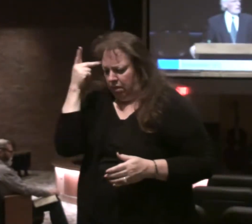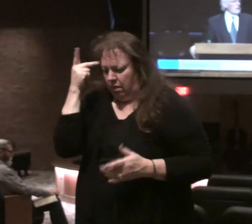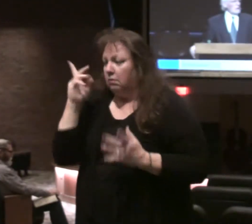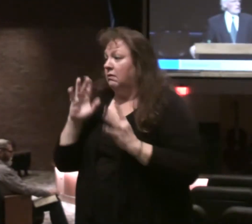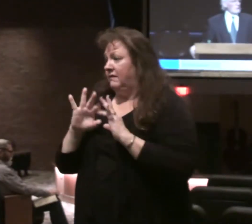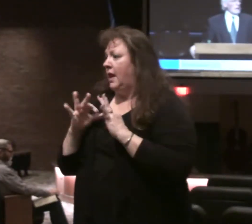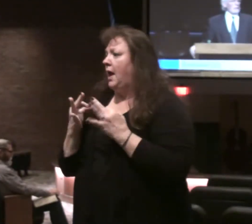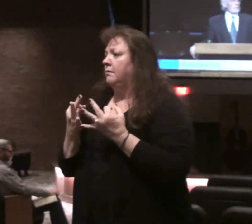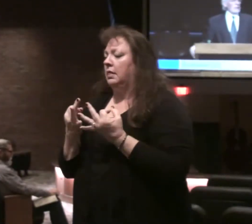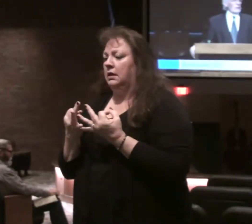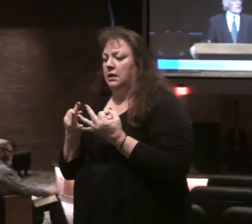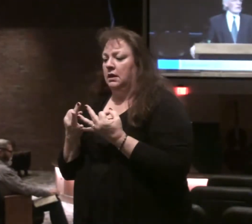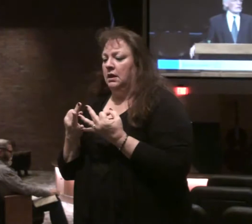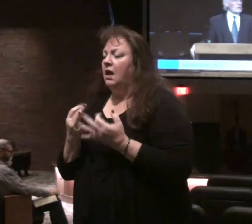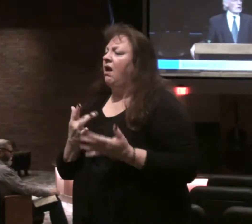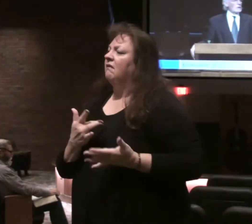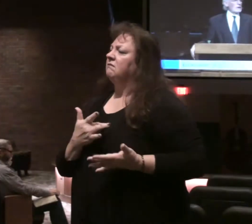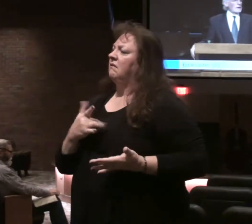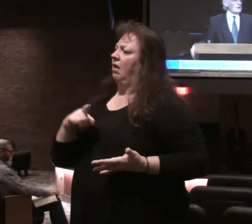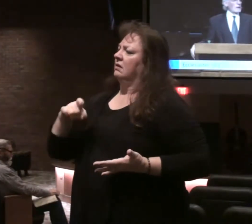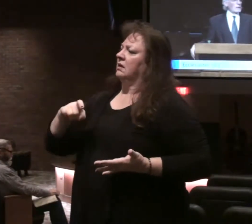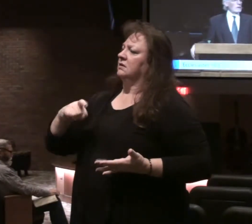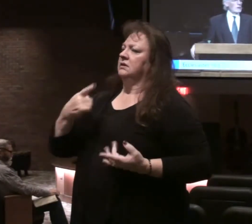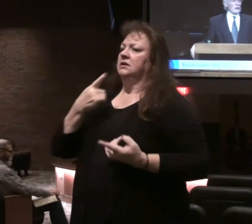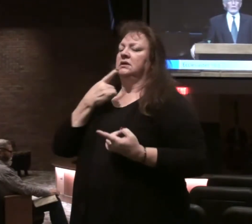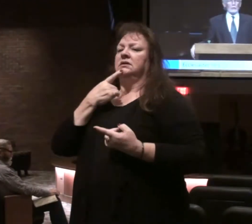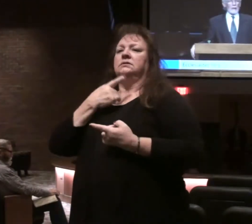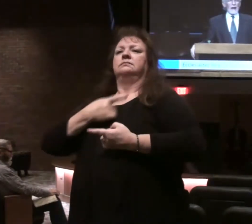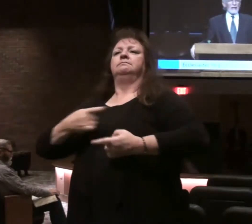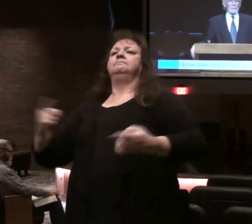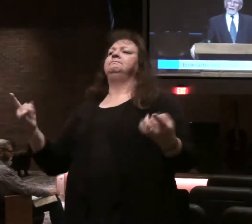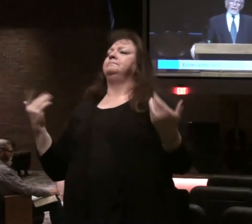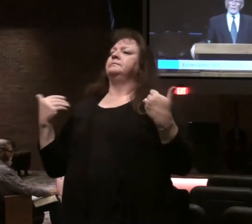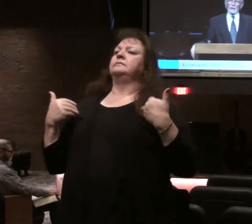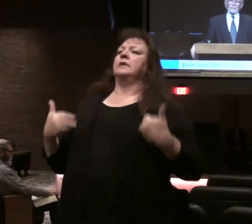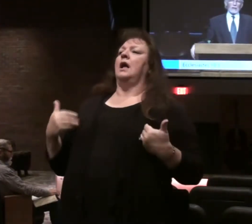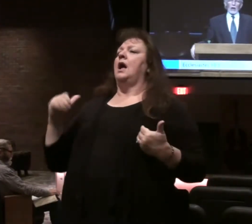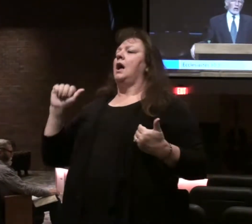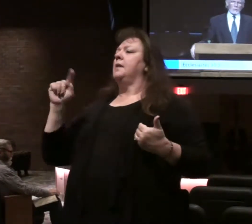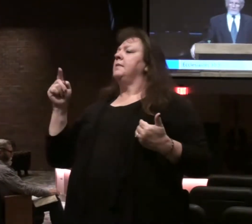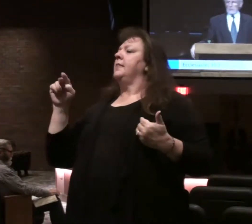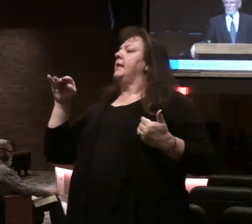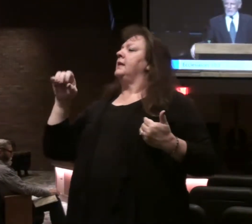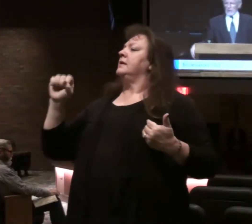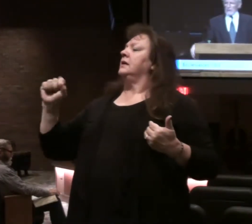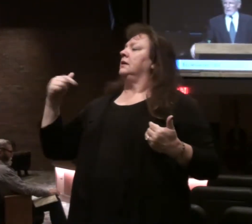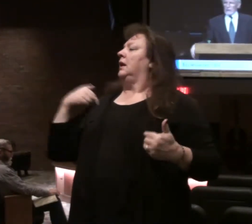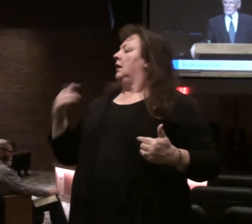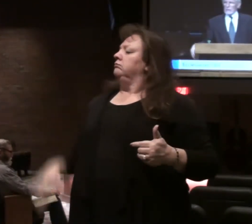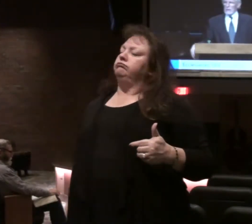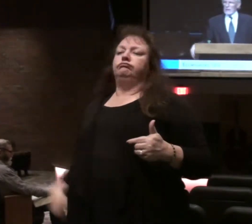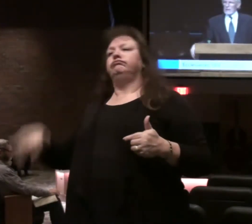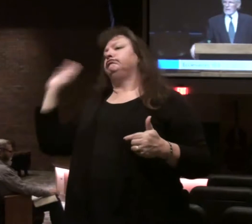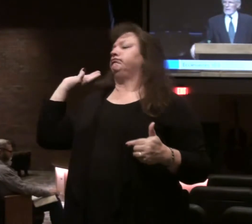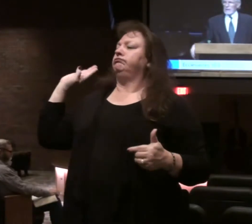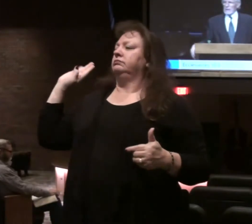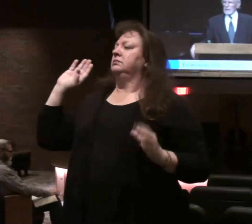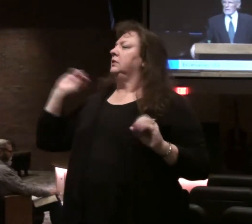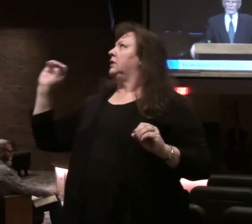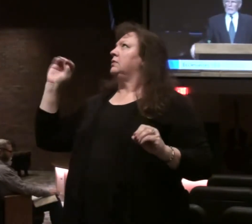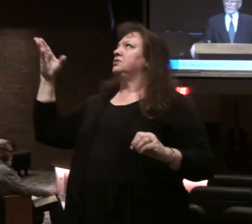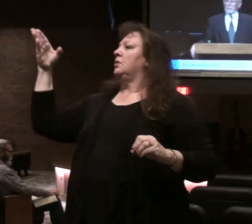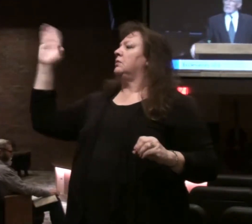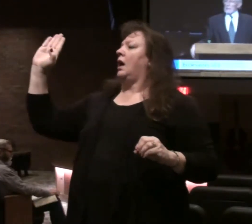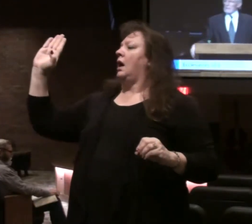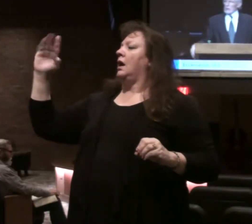family, somehow he felt it necessary to declare in the news that I am an atheist and always have been an atheist